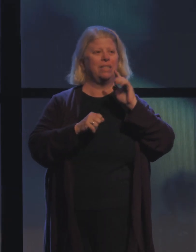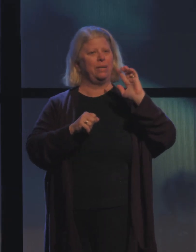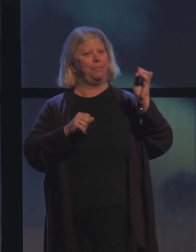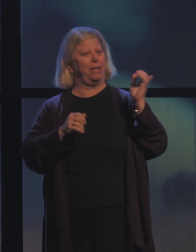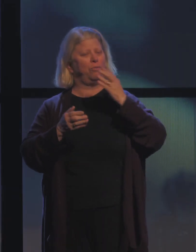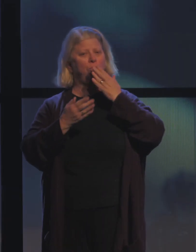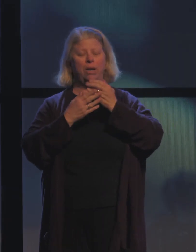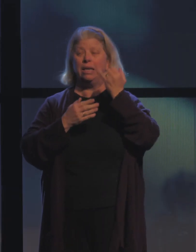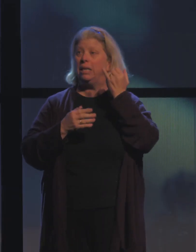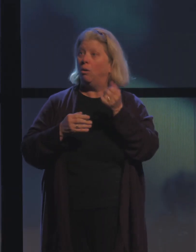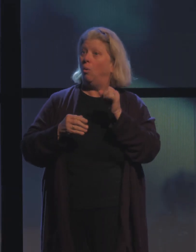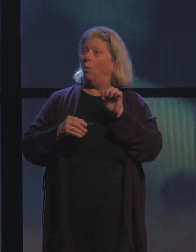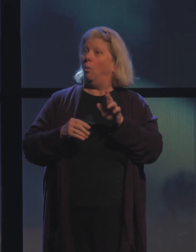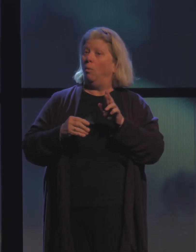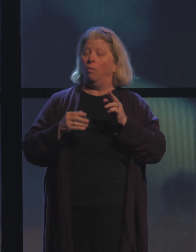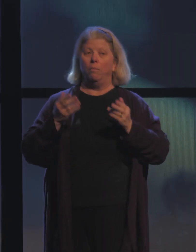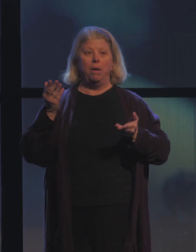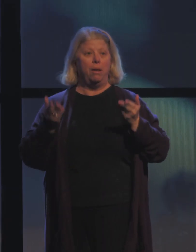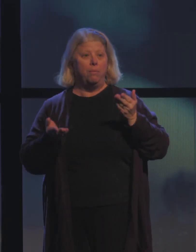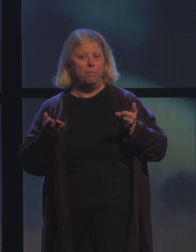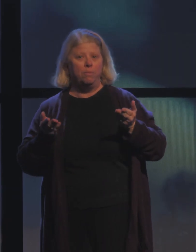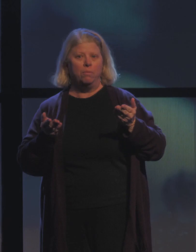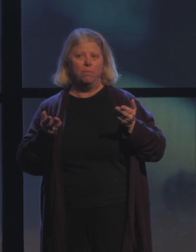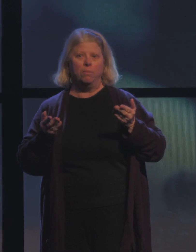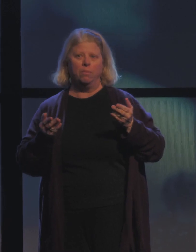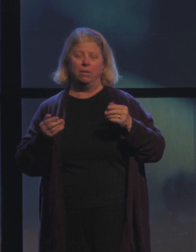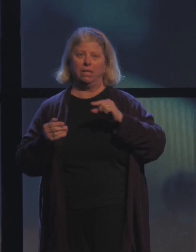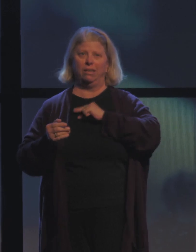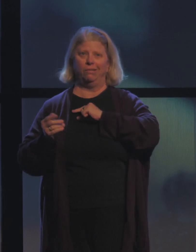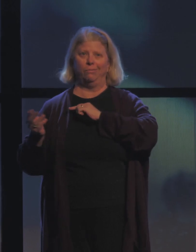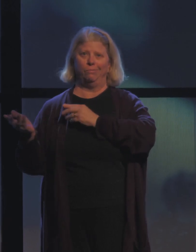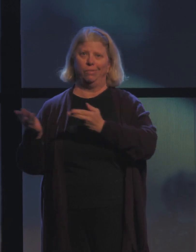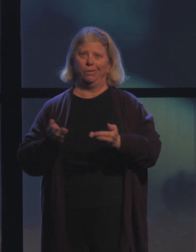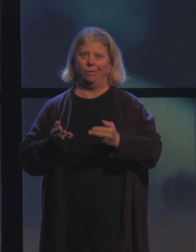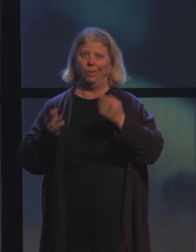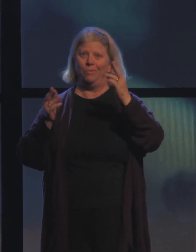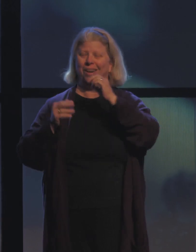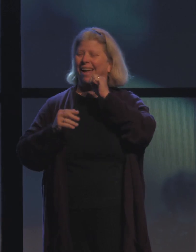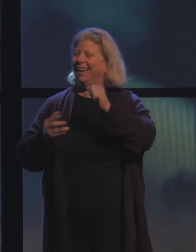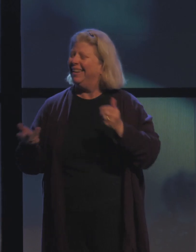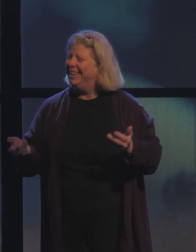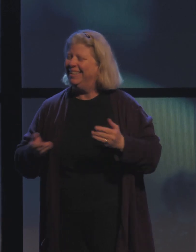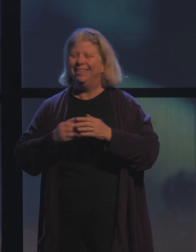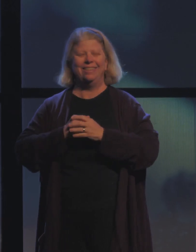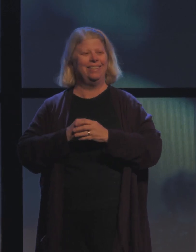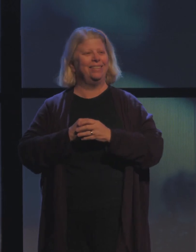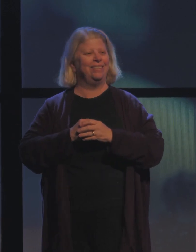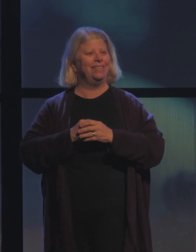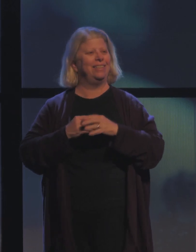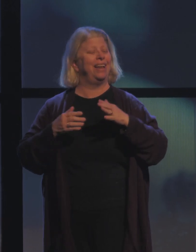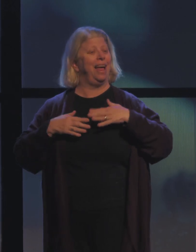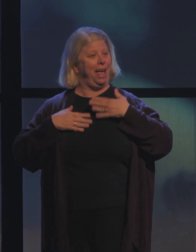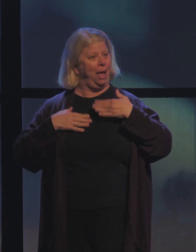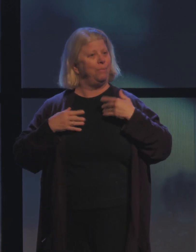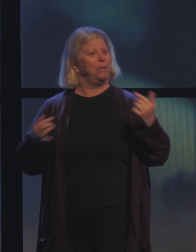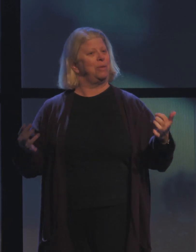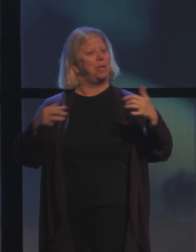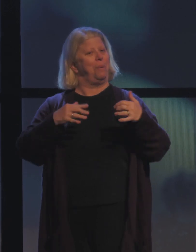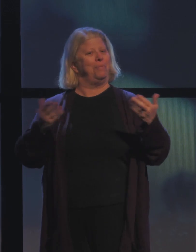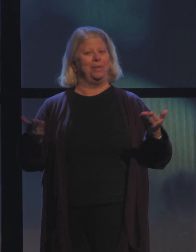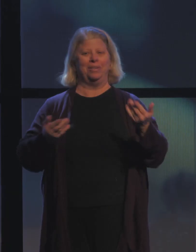good idea, or if guilt brought you. I hope not. But happy that you are